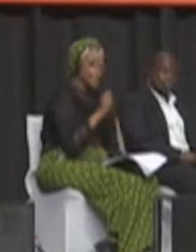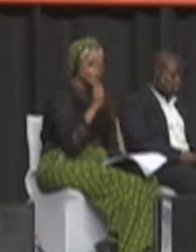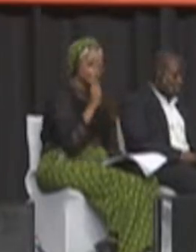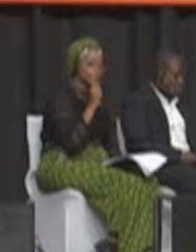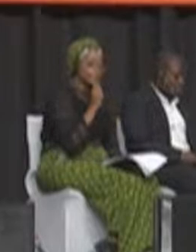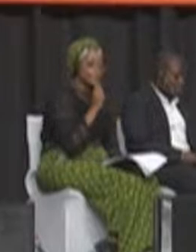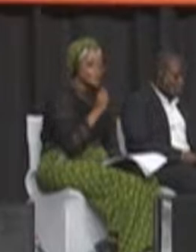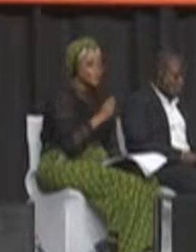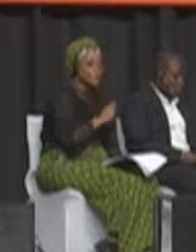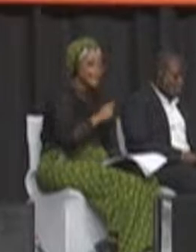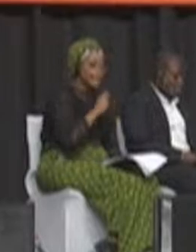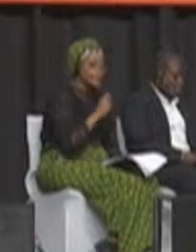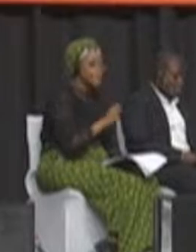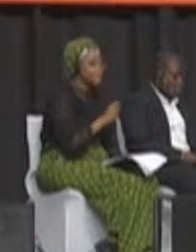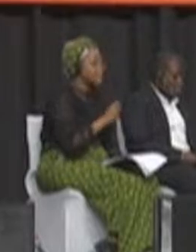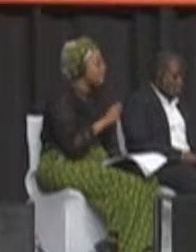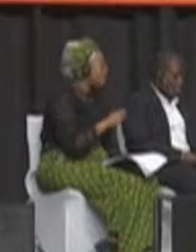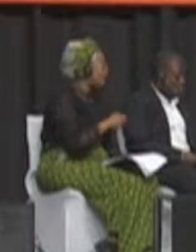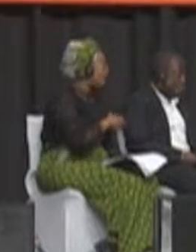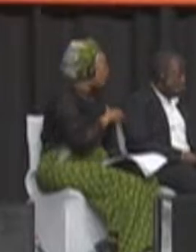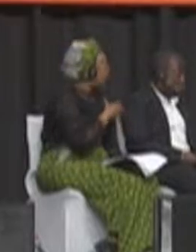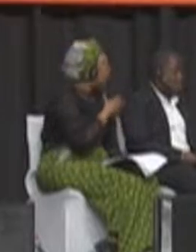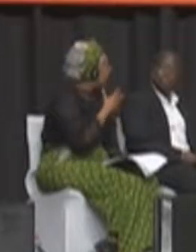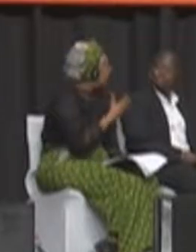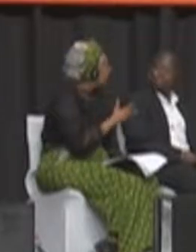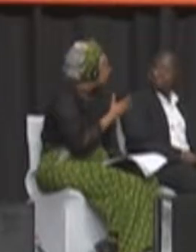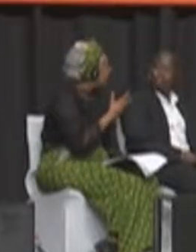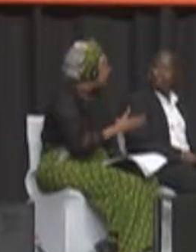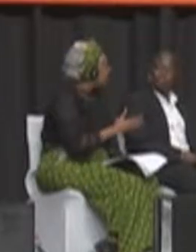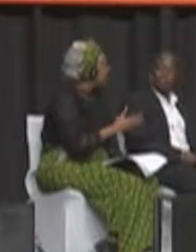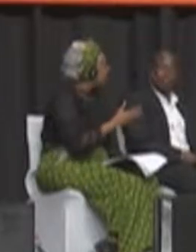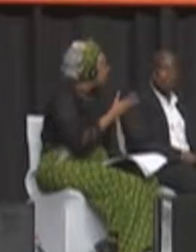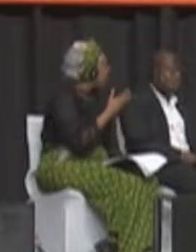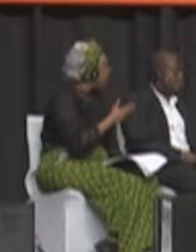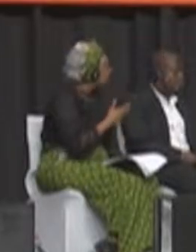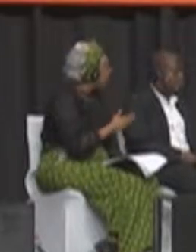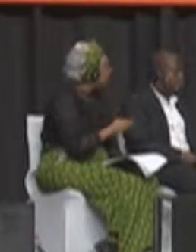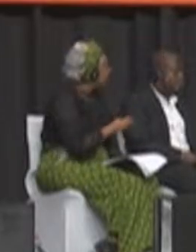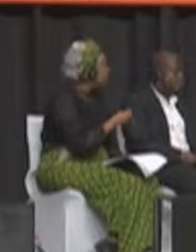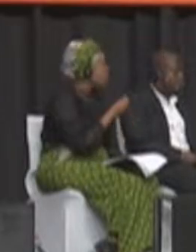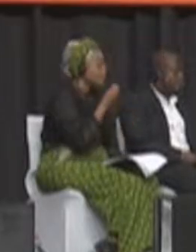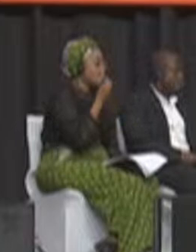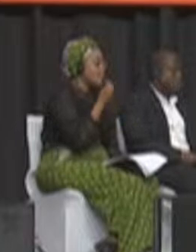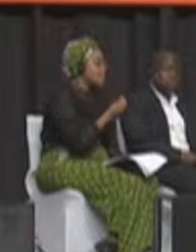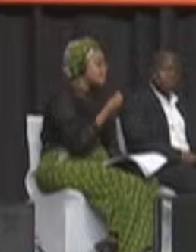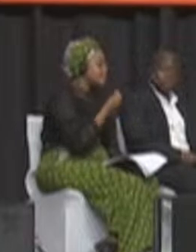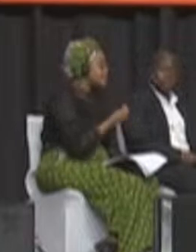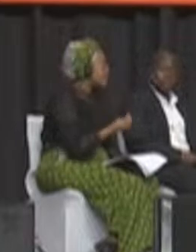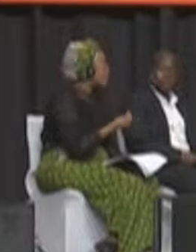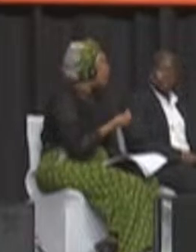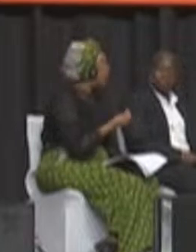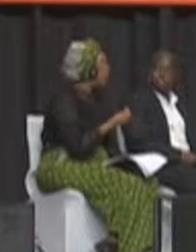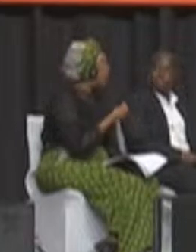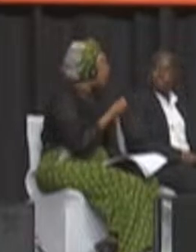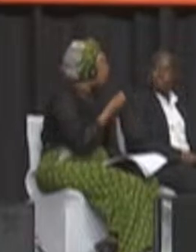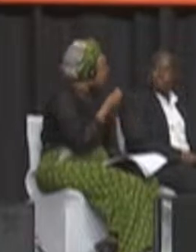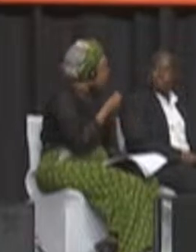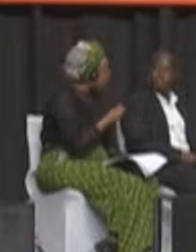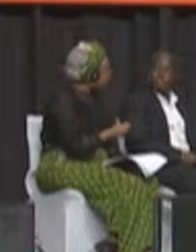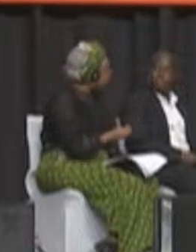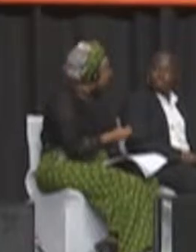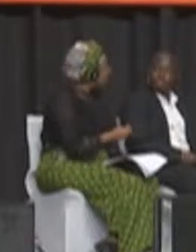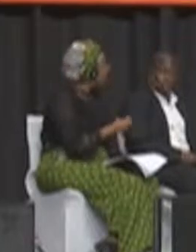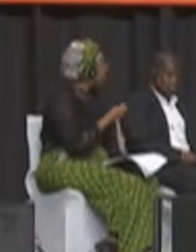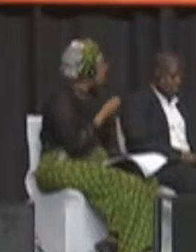are going to give you the tangible elements, effects of child labor. So we've got one who's still involved